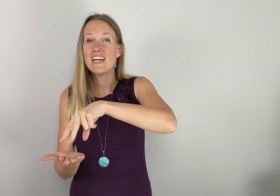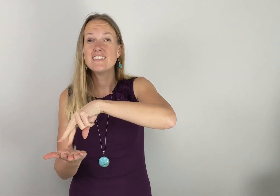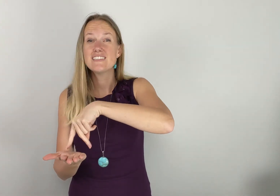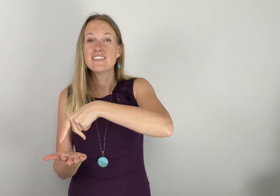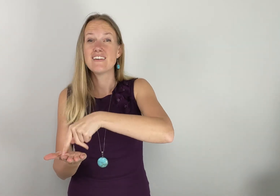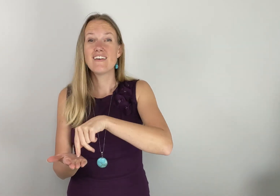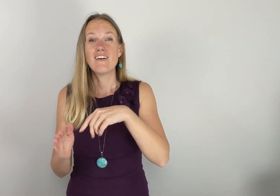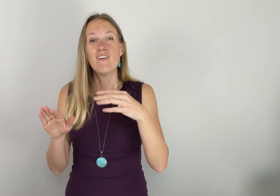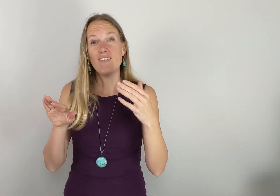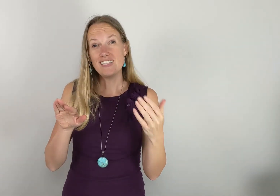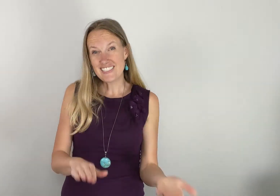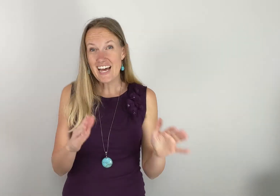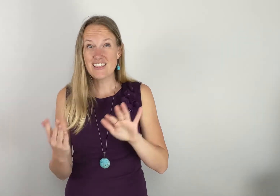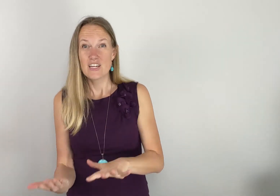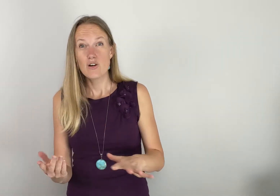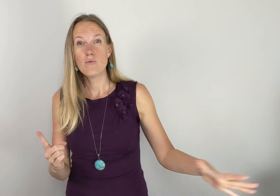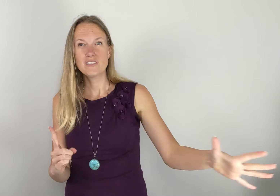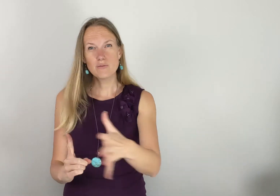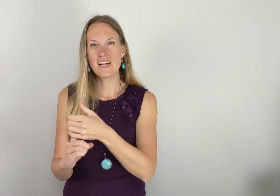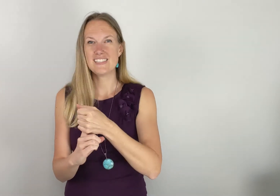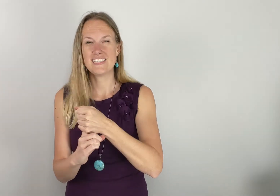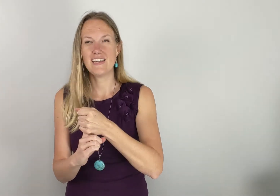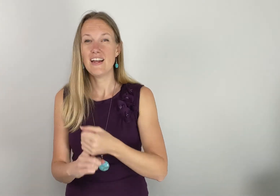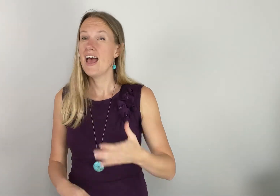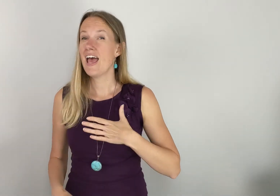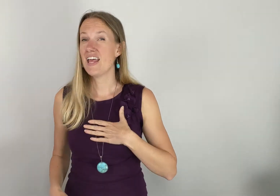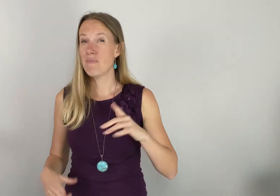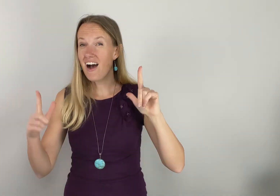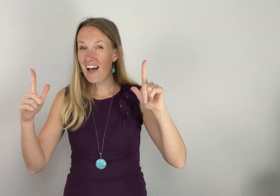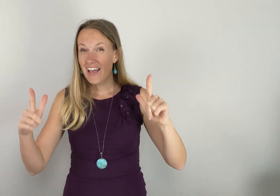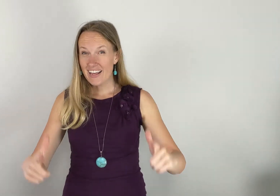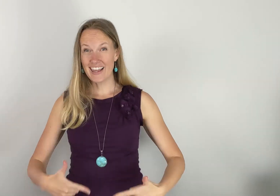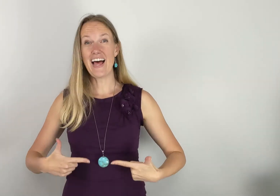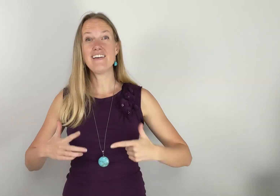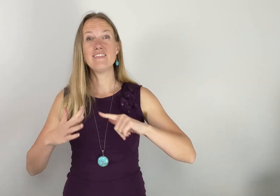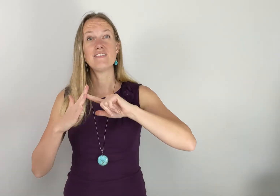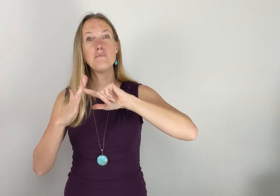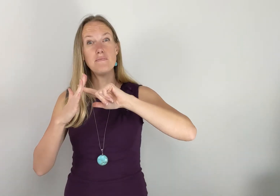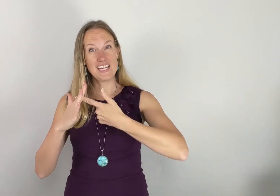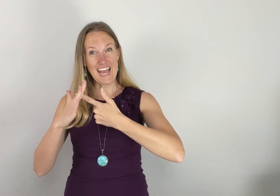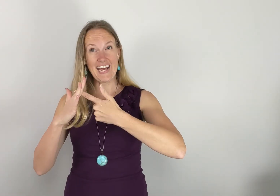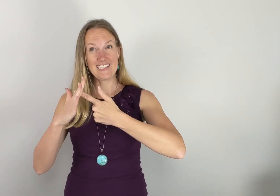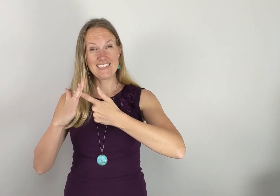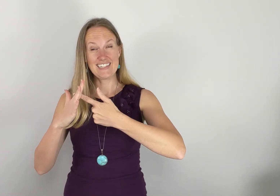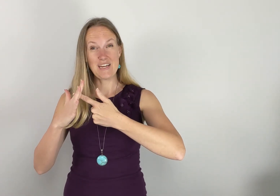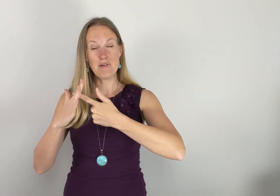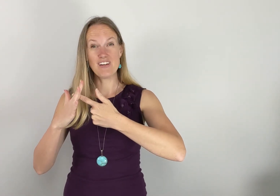dance. When death was arrested and my life began. Okay, moving on to